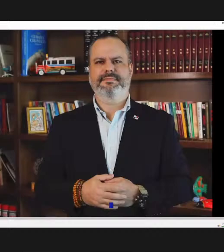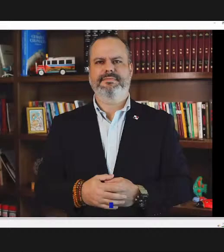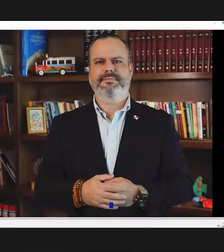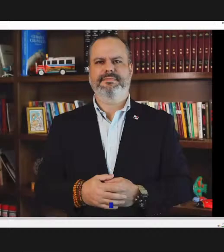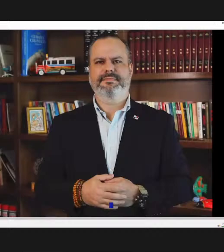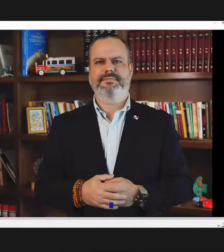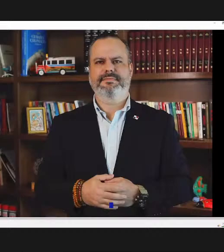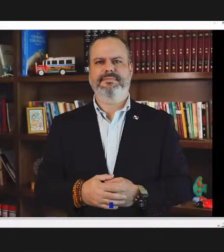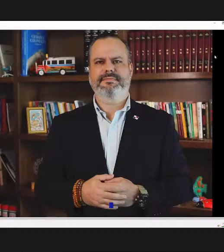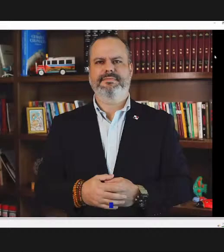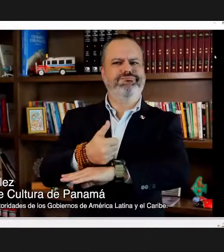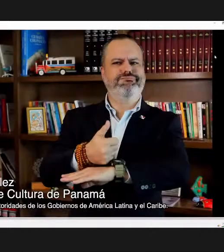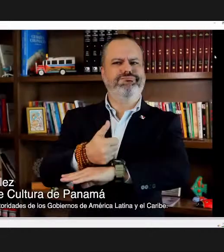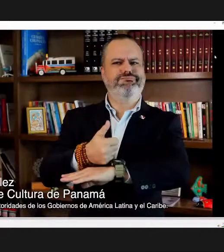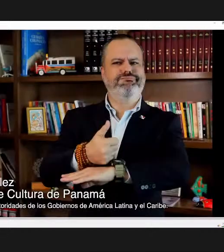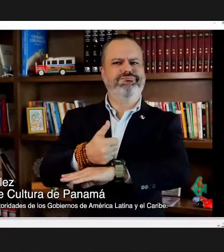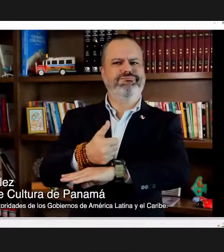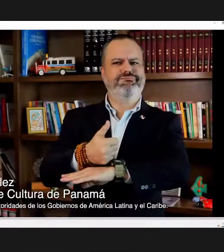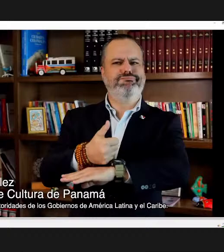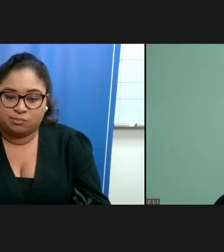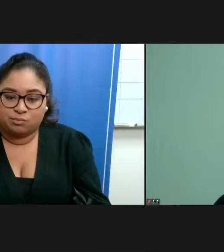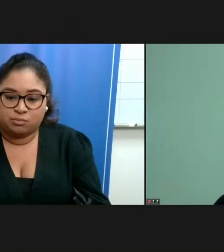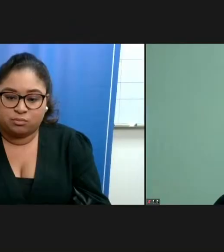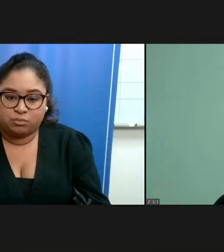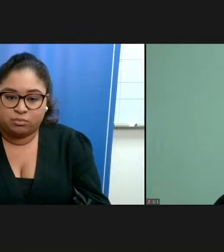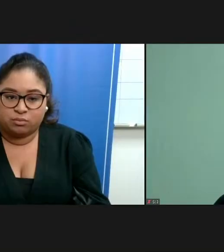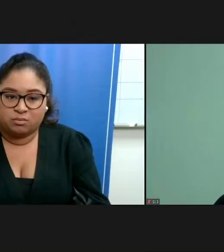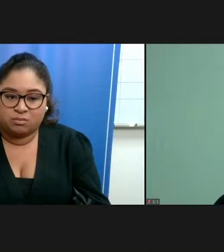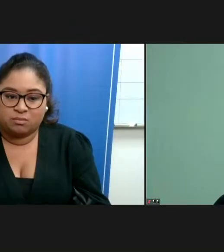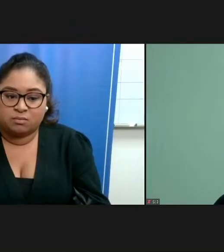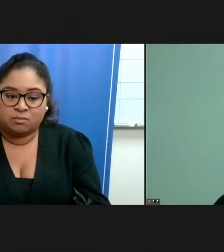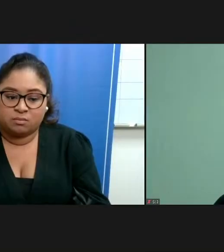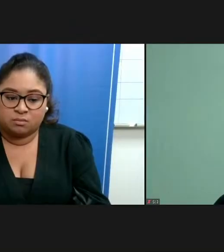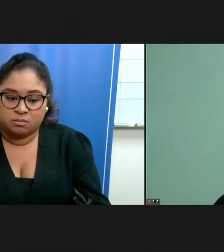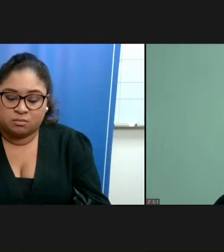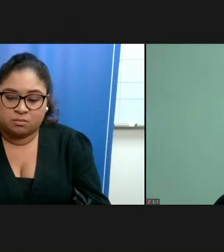authorities of the governments of latin america and the caribbean